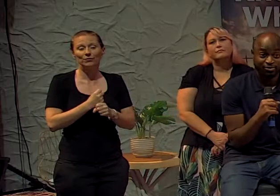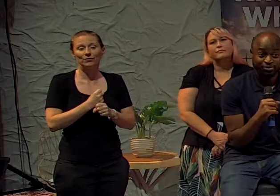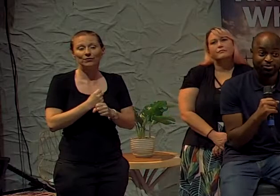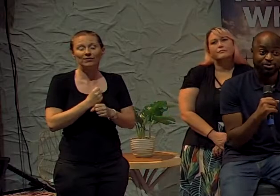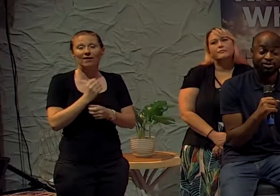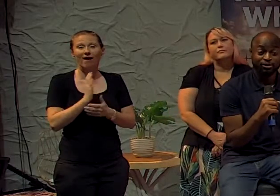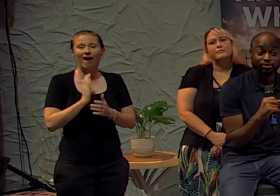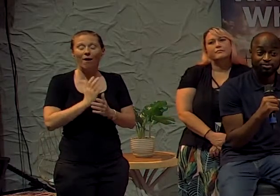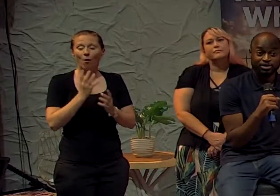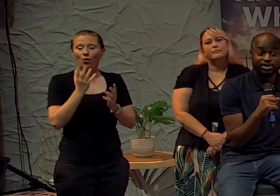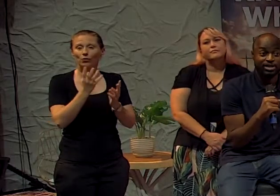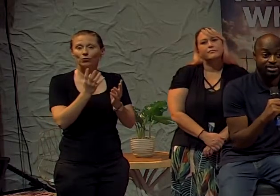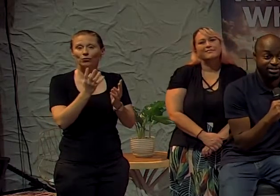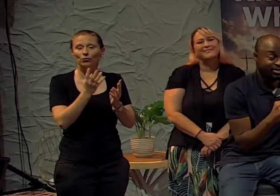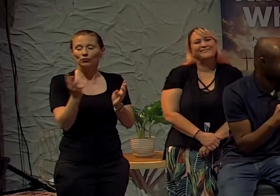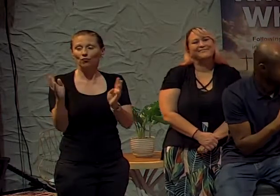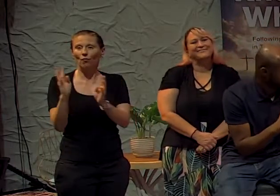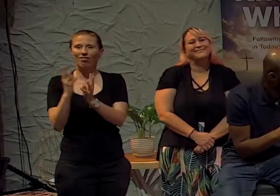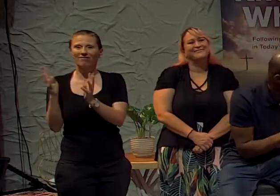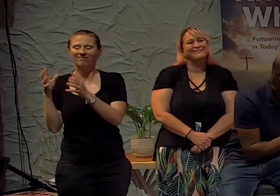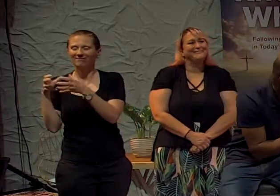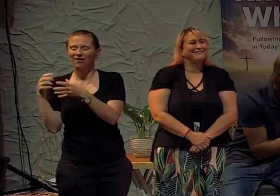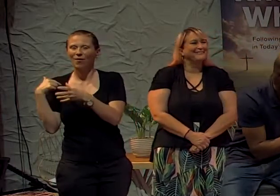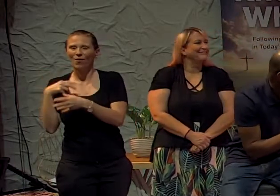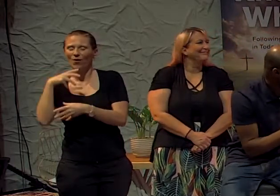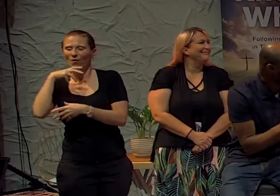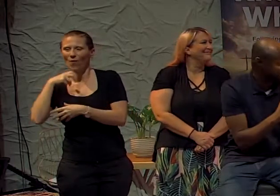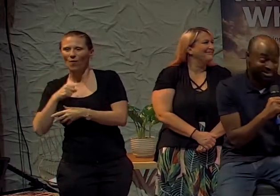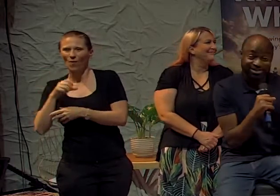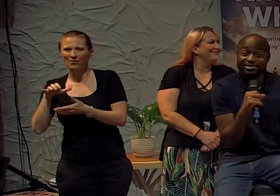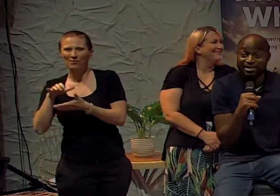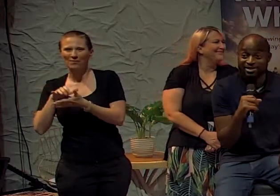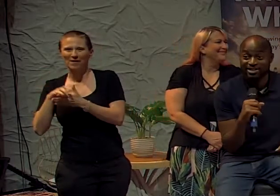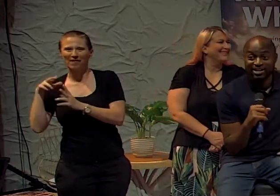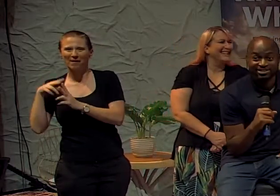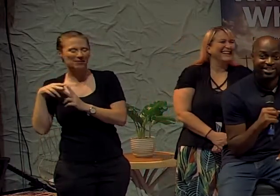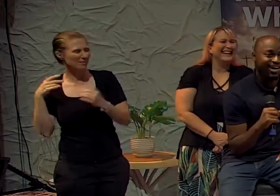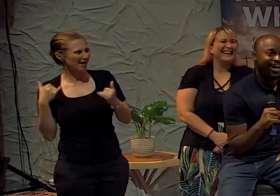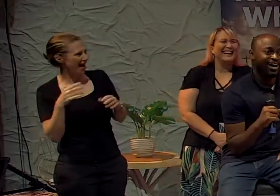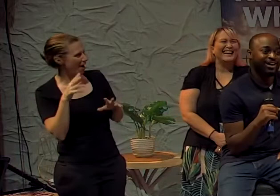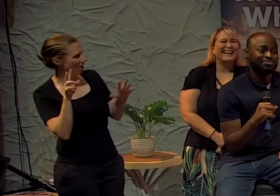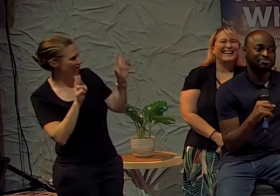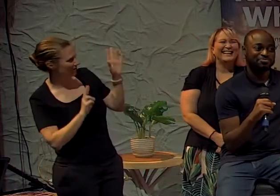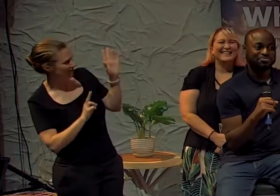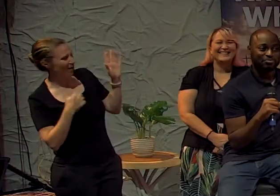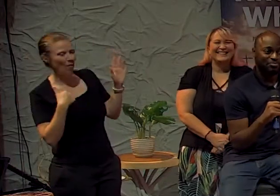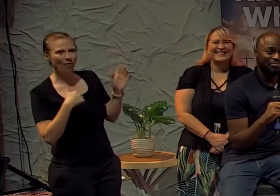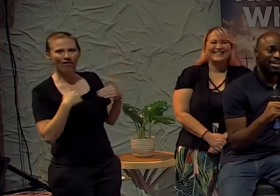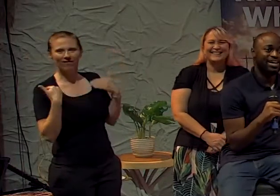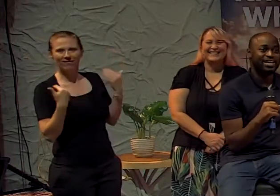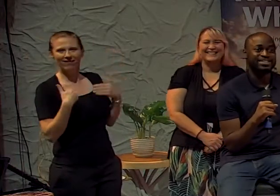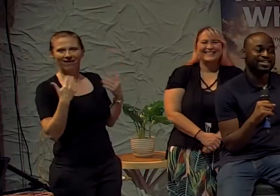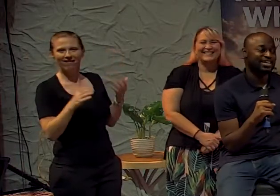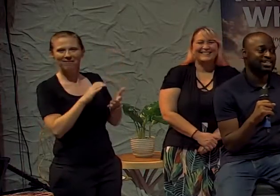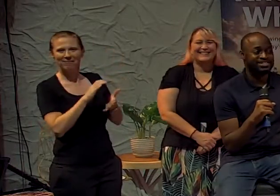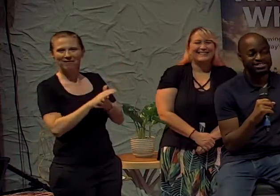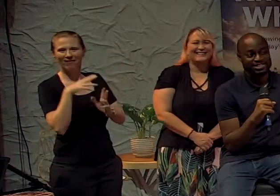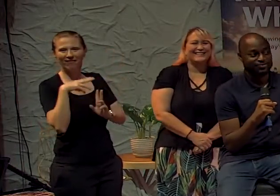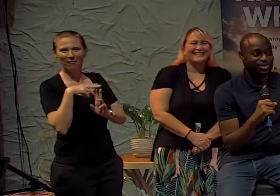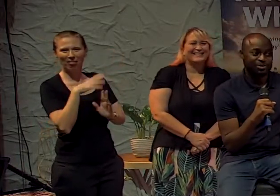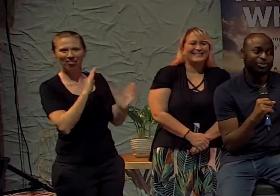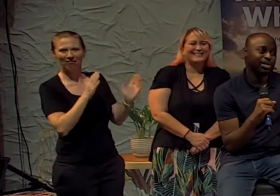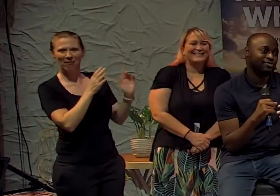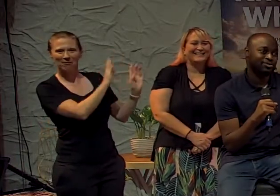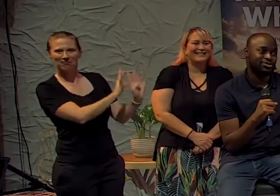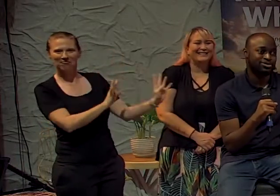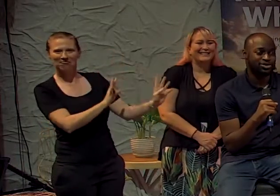our circles, we're the old married guys. Now we get to sit up here and be the young married guys. And I think it's